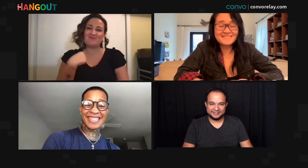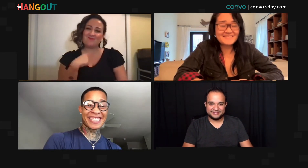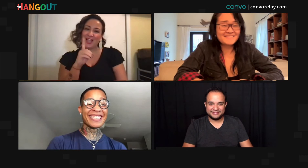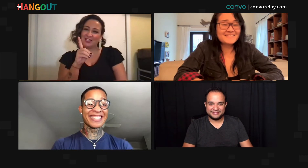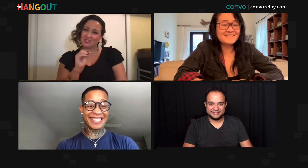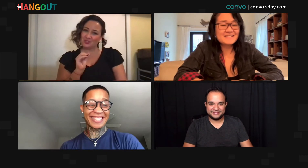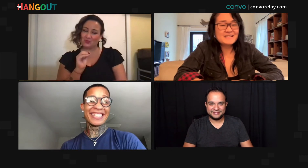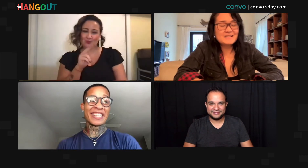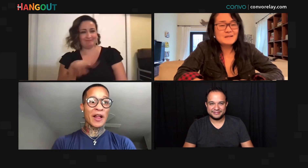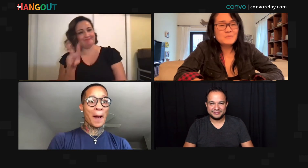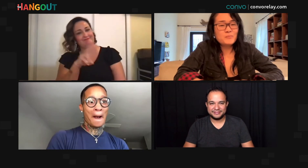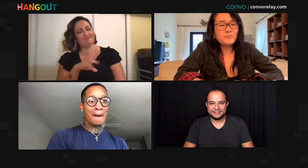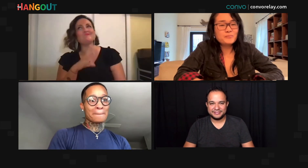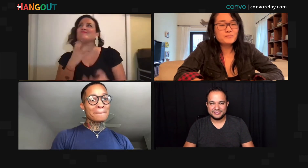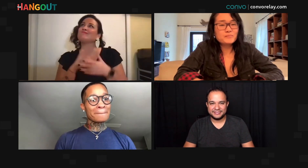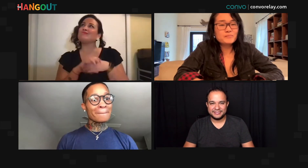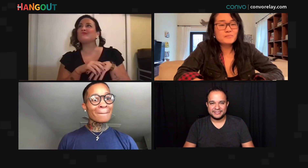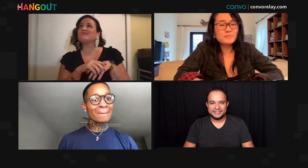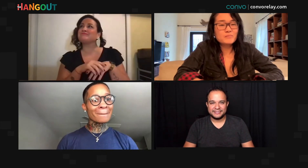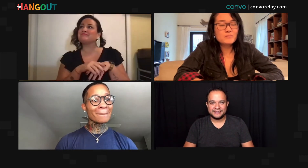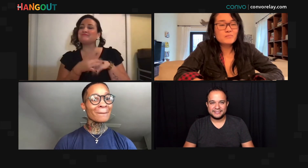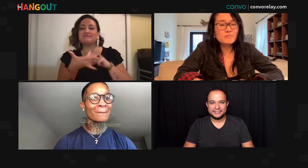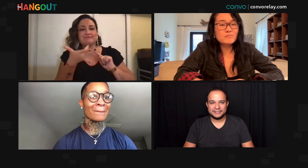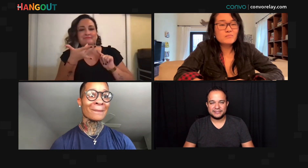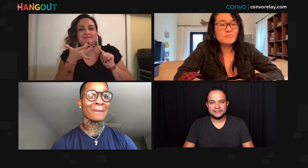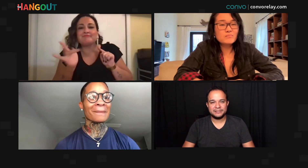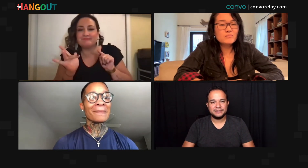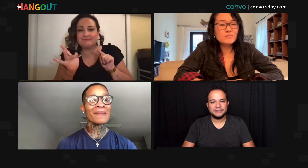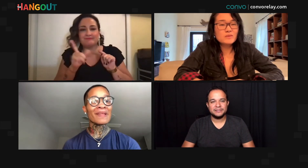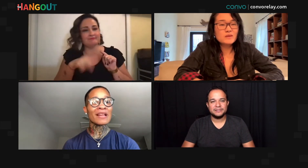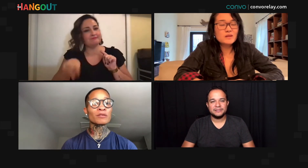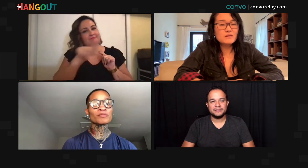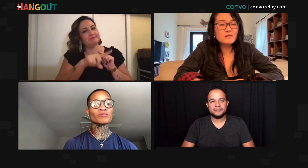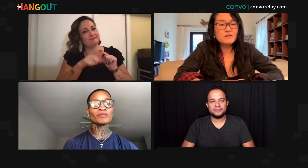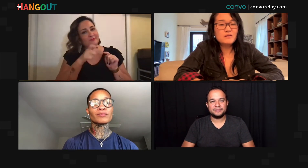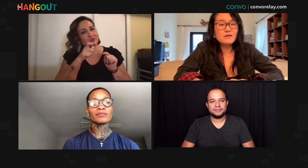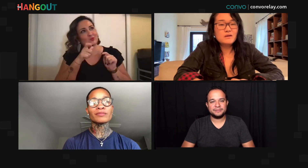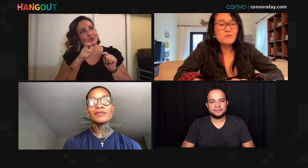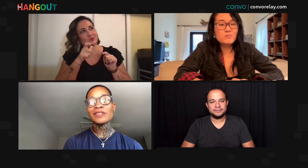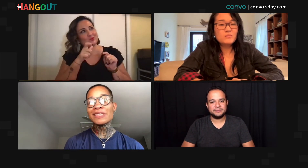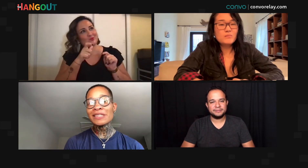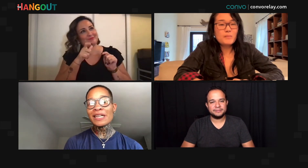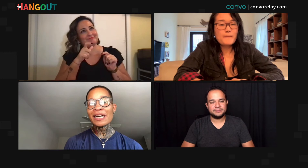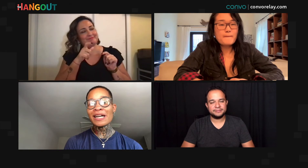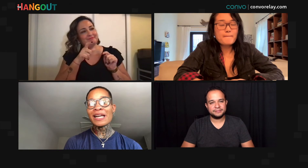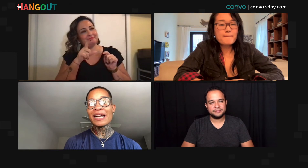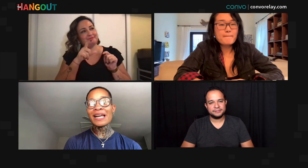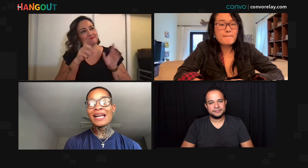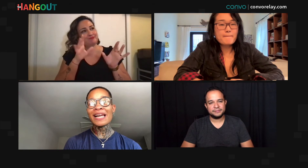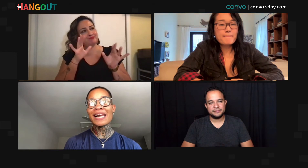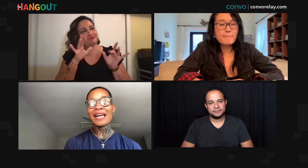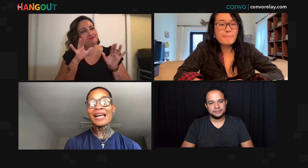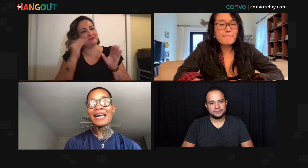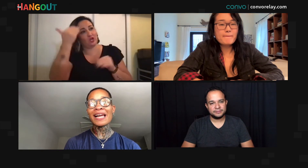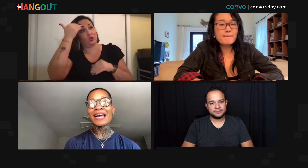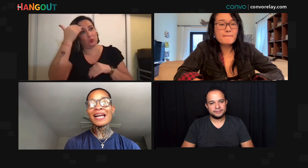business. Right. Just looking at everybody's conversation, I think we're lucky. All the